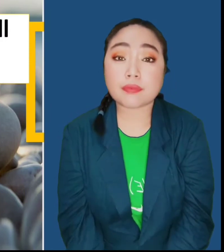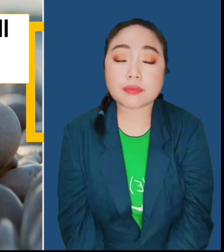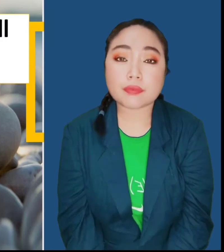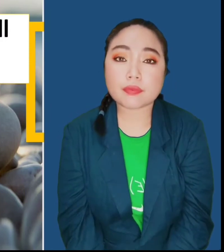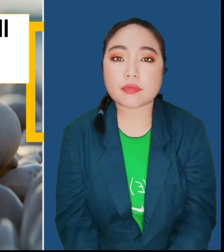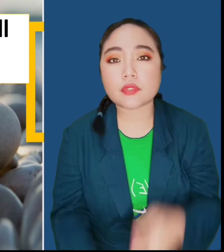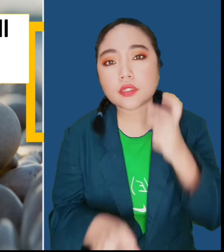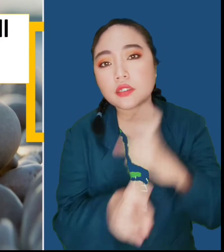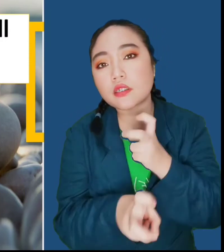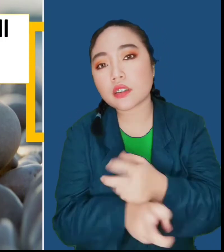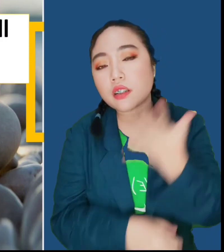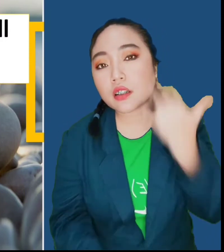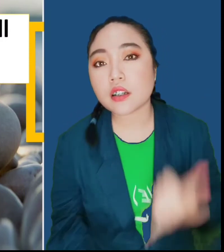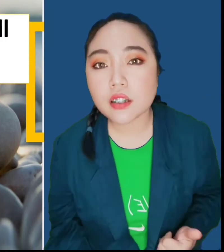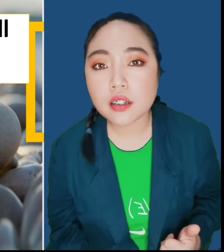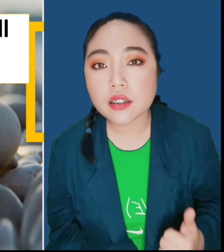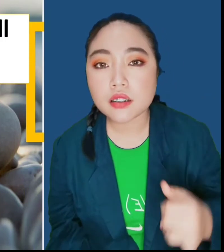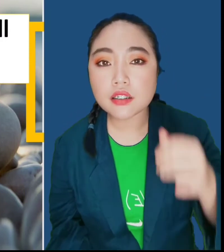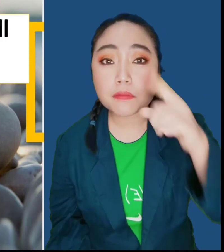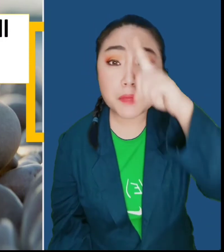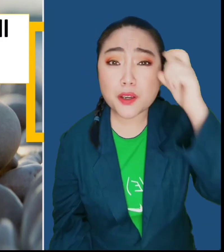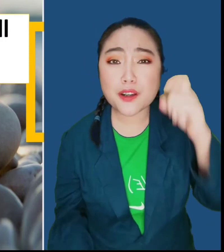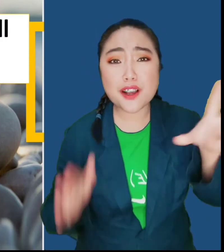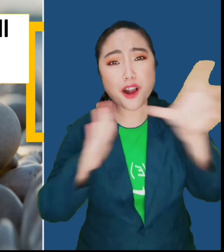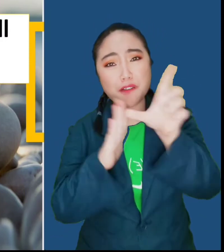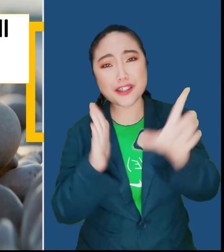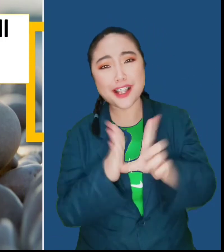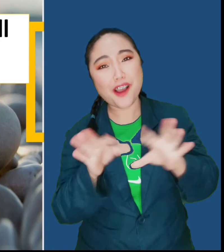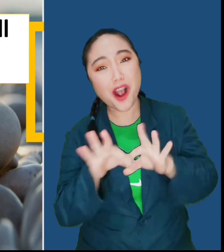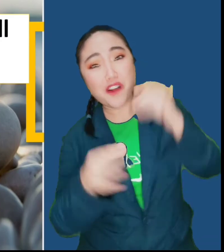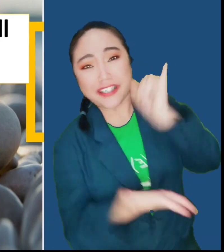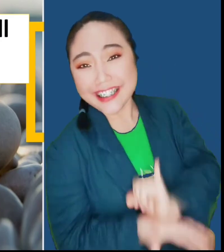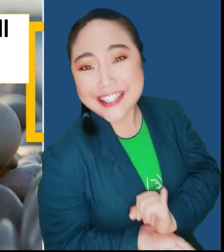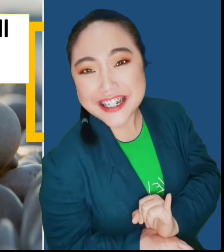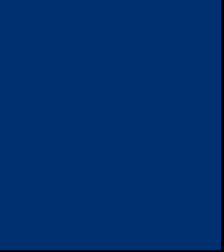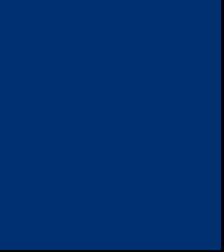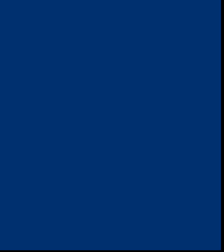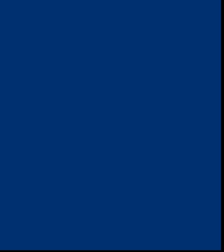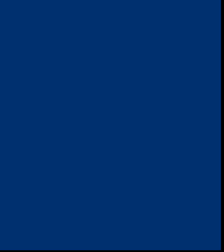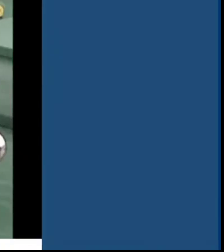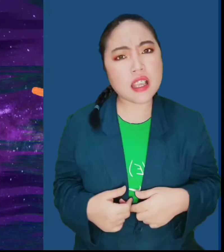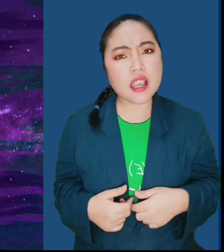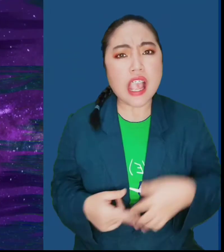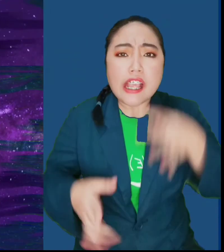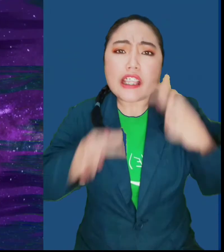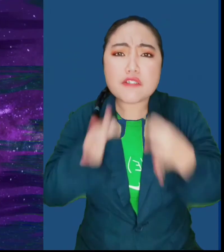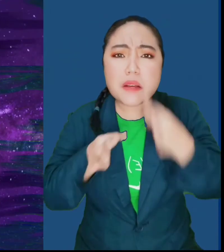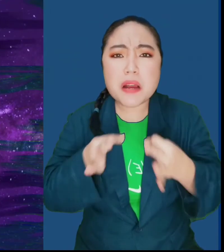It's so hard. Why? Because of the law of inertia.